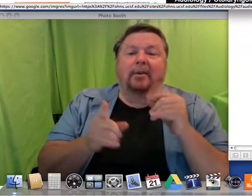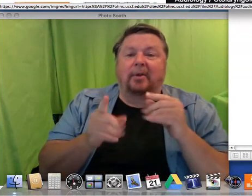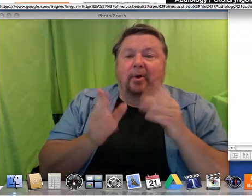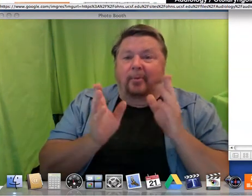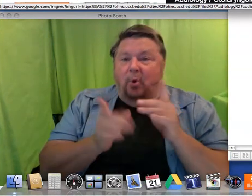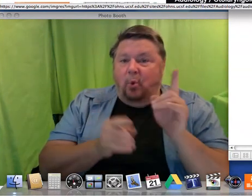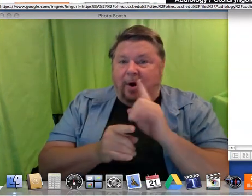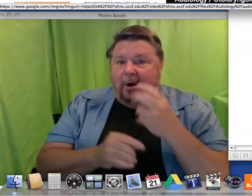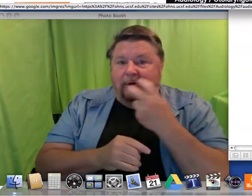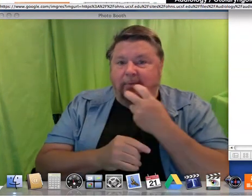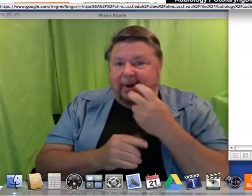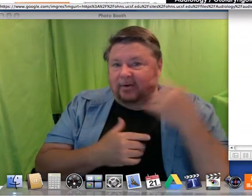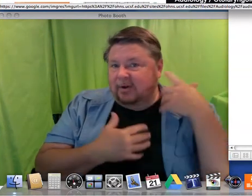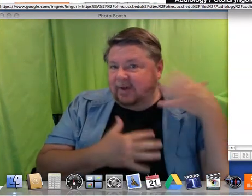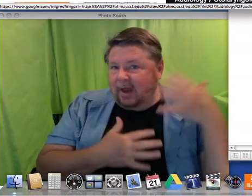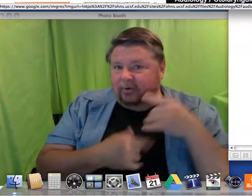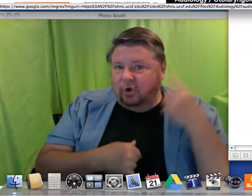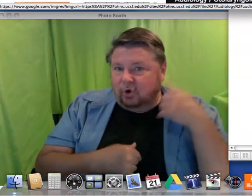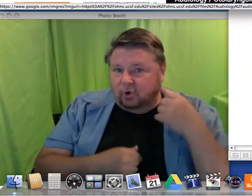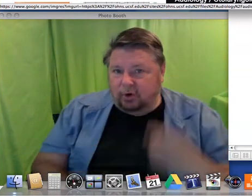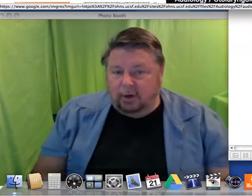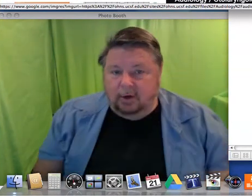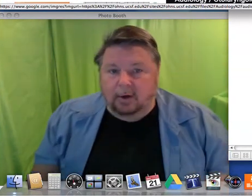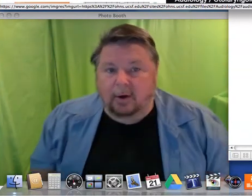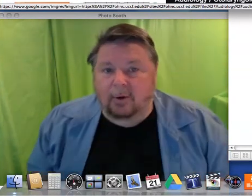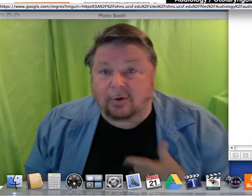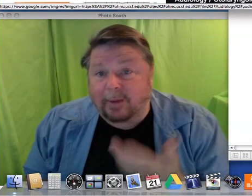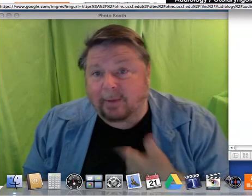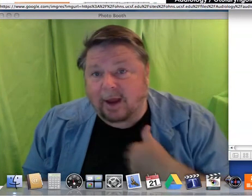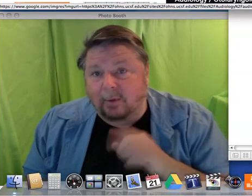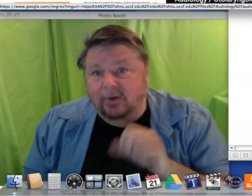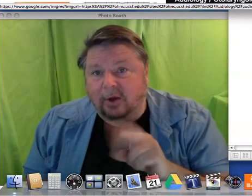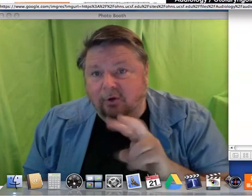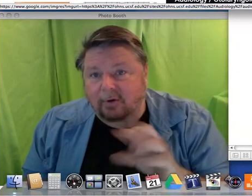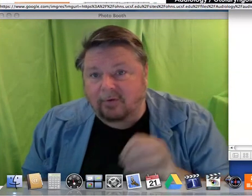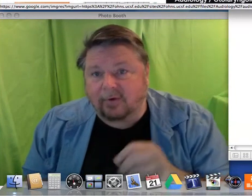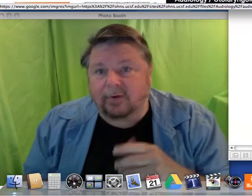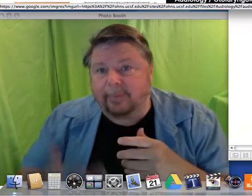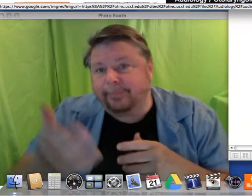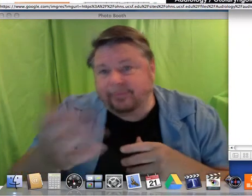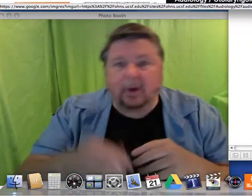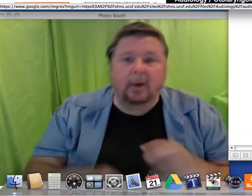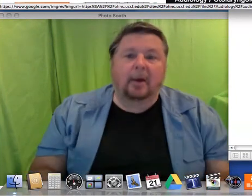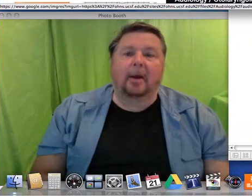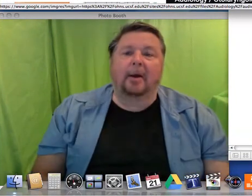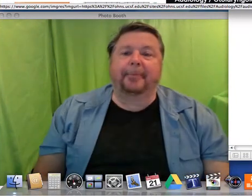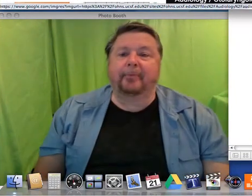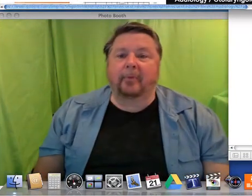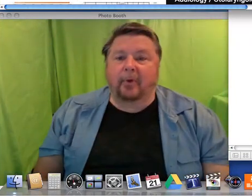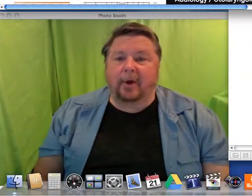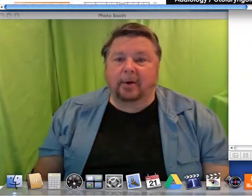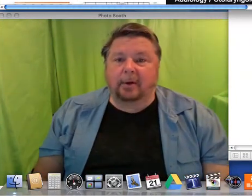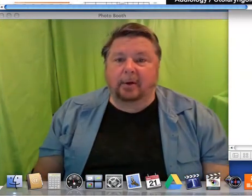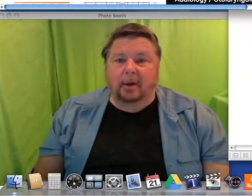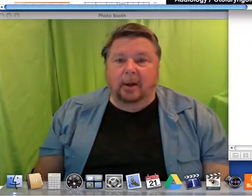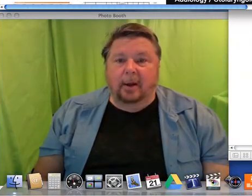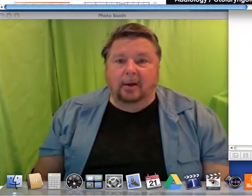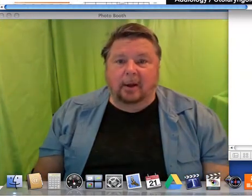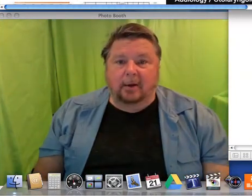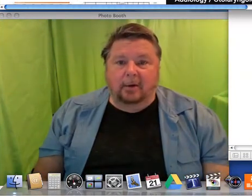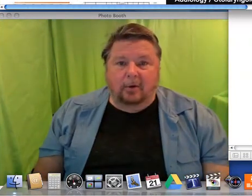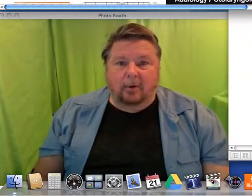and so where are speech sounds heard? Okay, so maybe I was at 250, right?